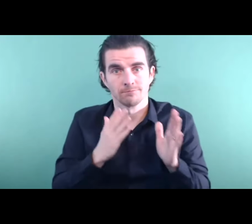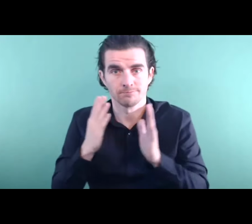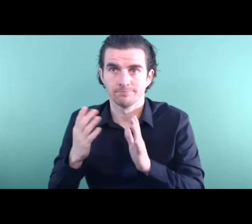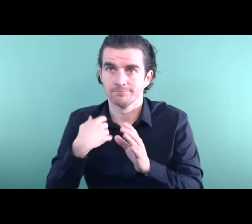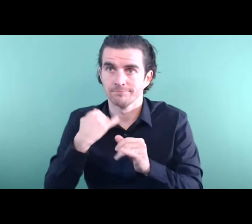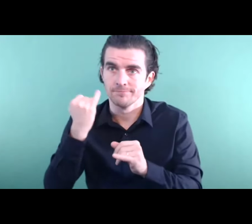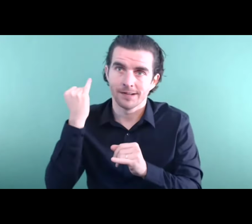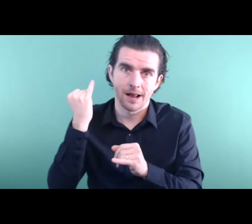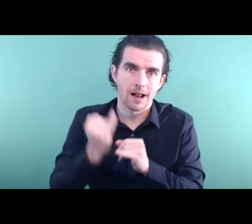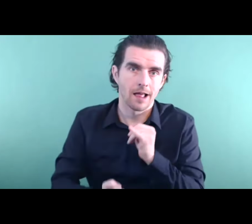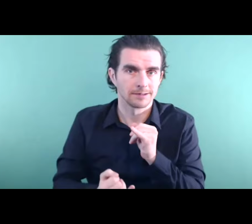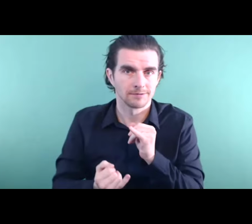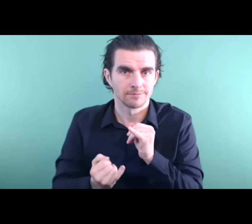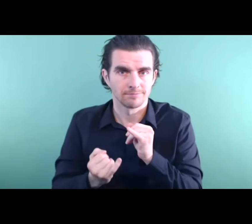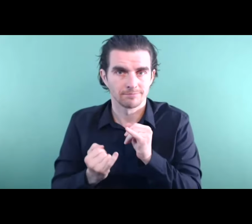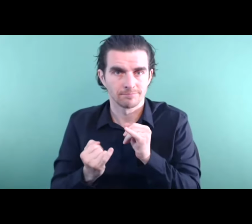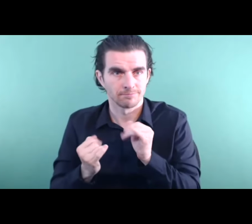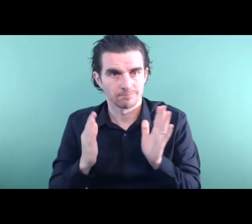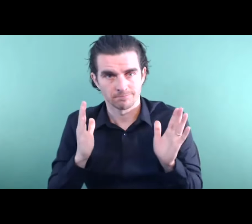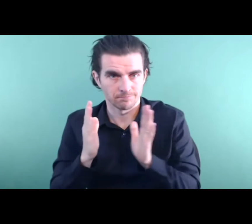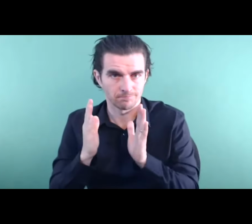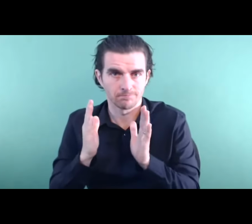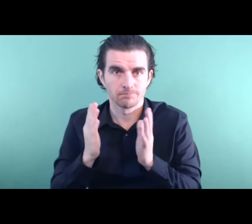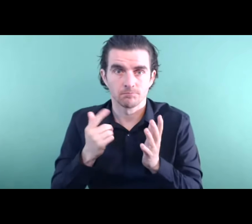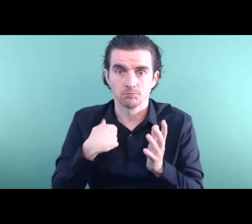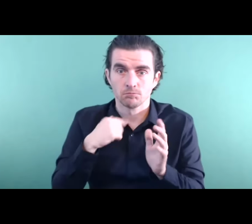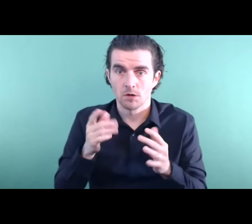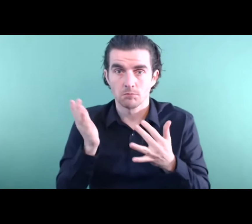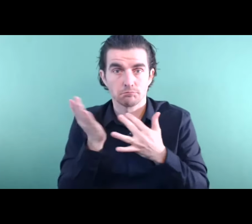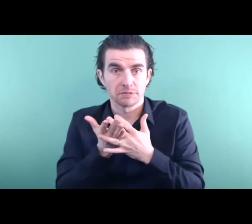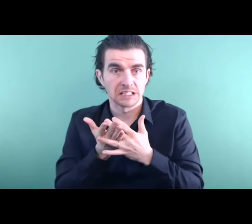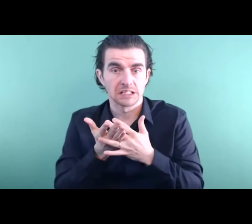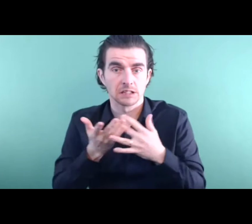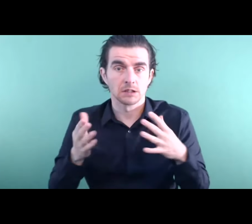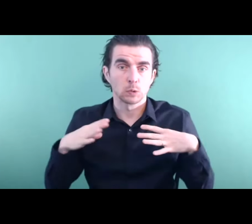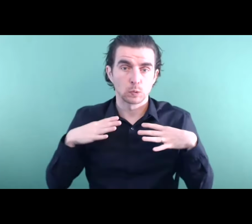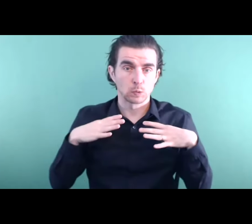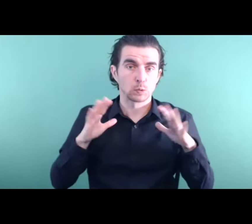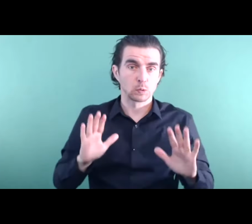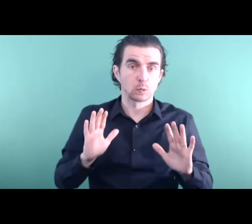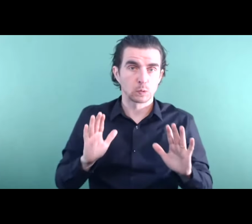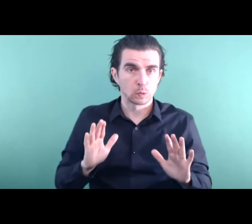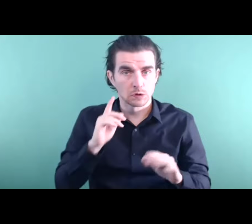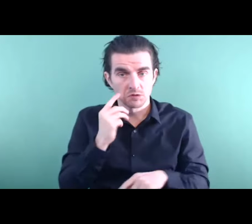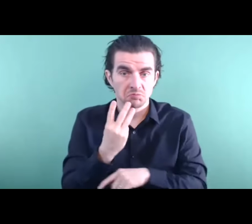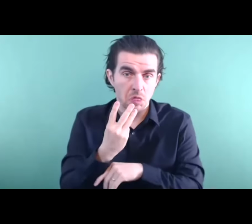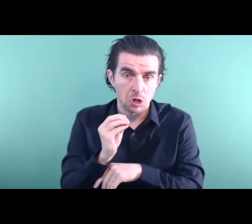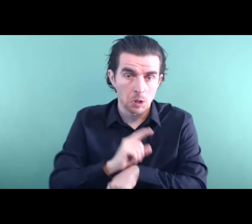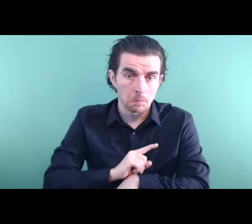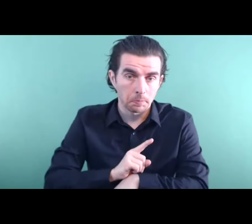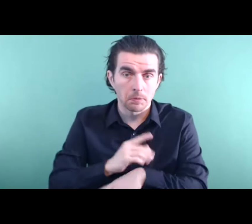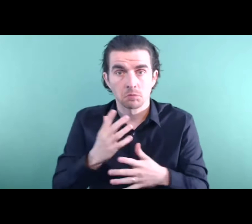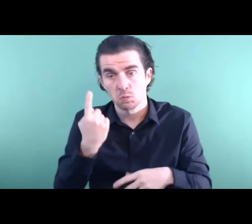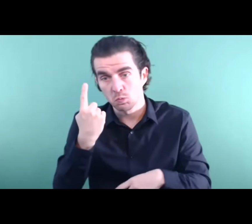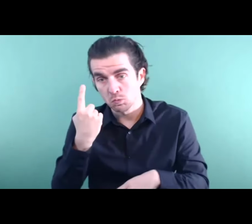for 30 seconds or a minute just to allow the captions and the interpreters to have a